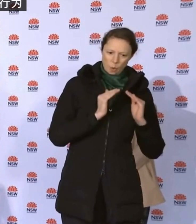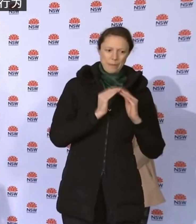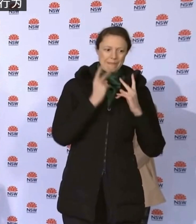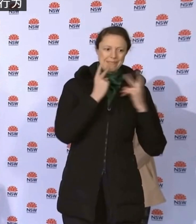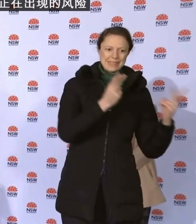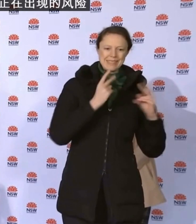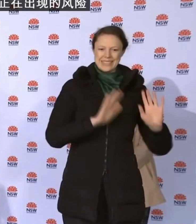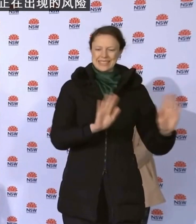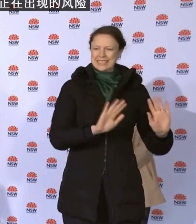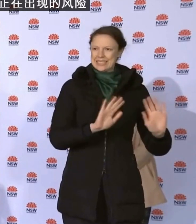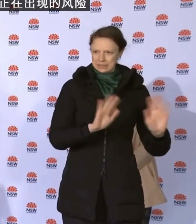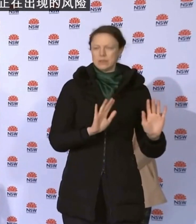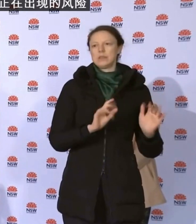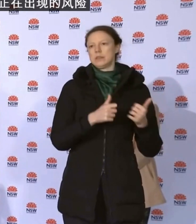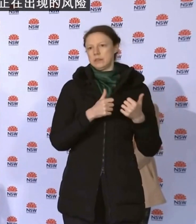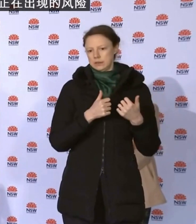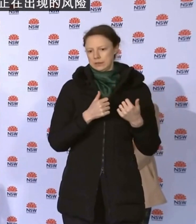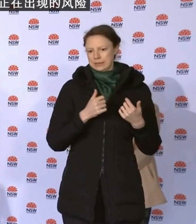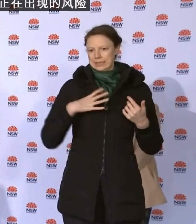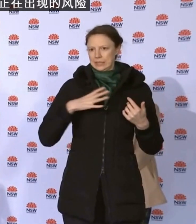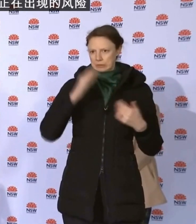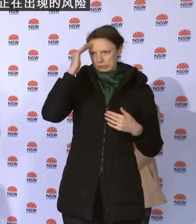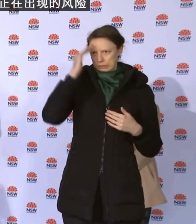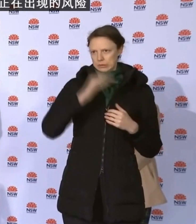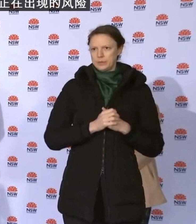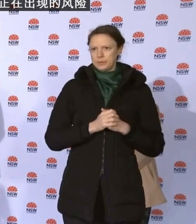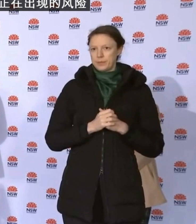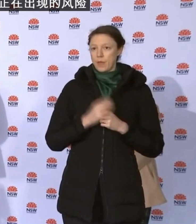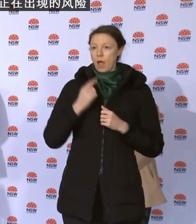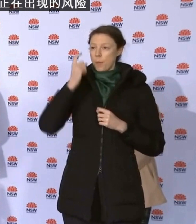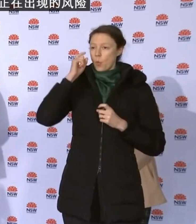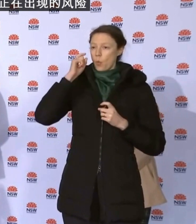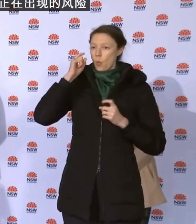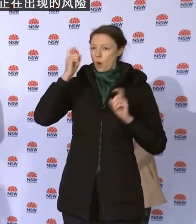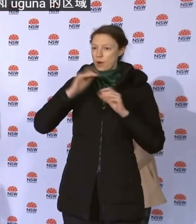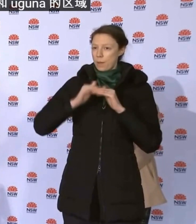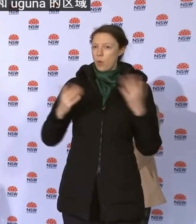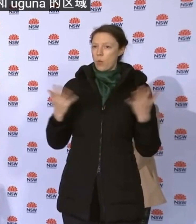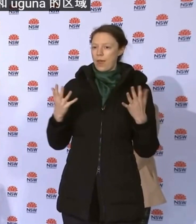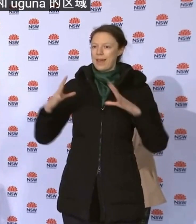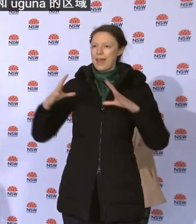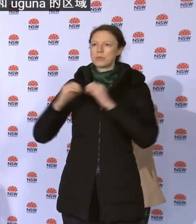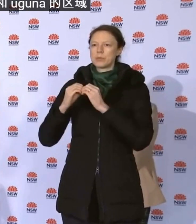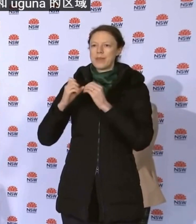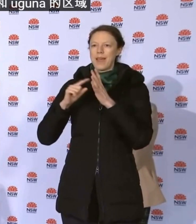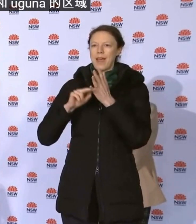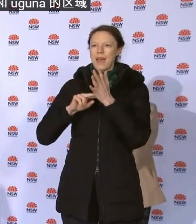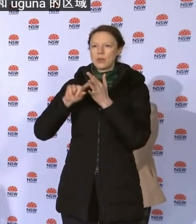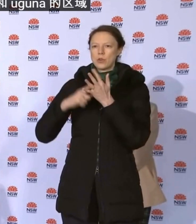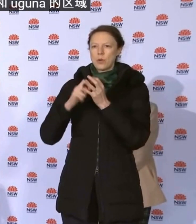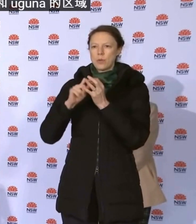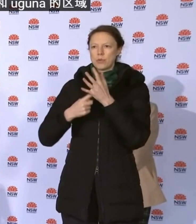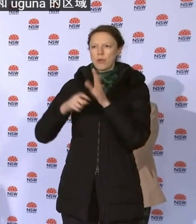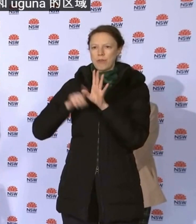family. I am concerned about the emerging risk in Canterbury, Bankstown local government area, so that covers Belmore,